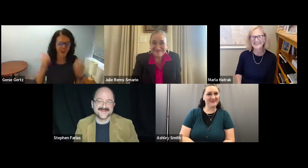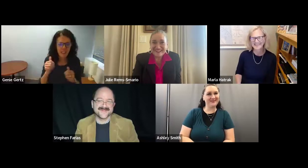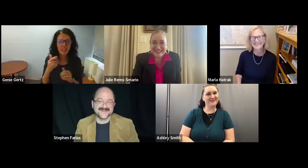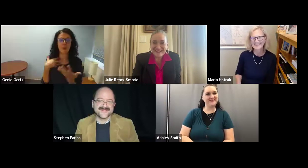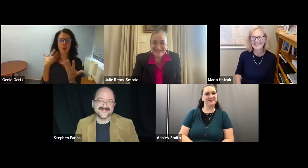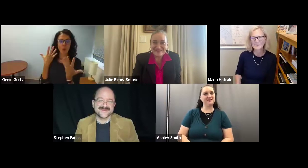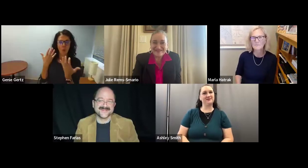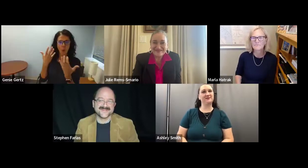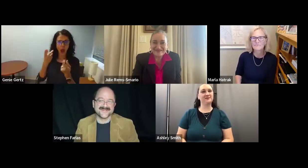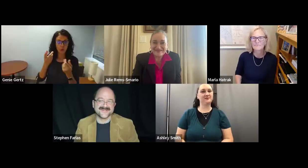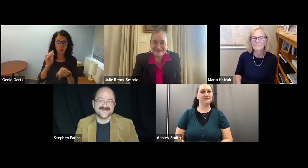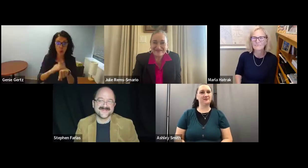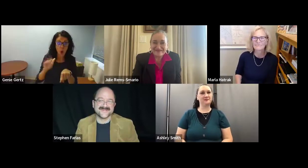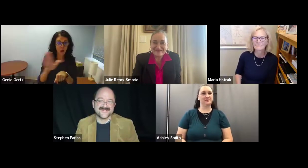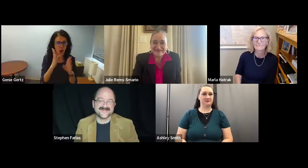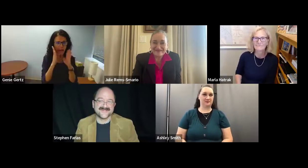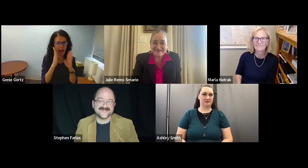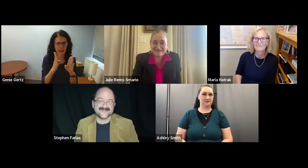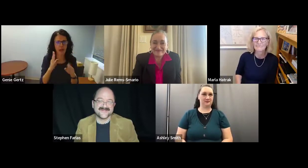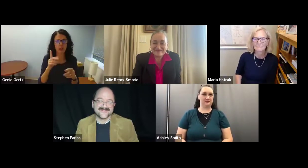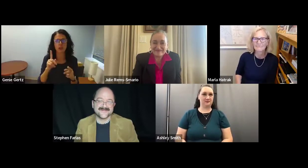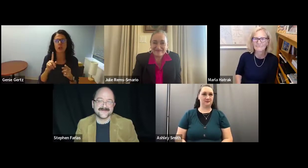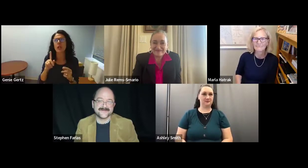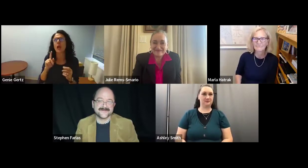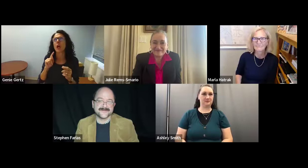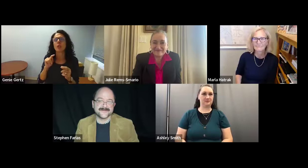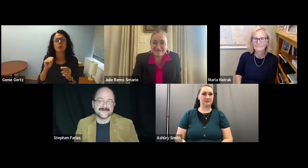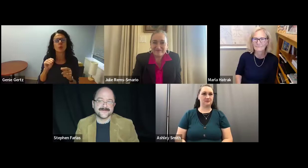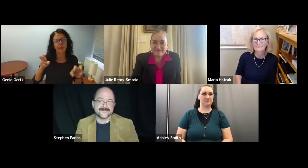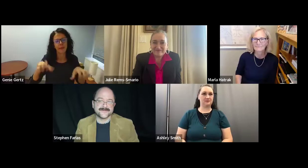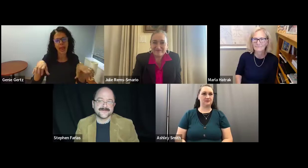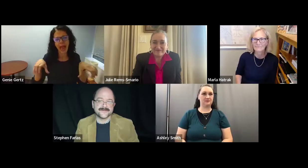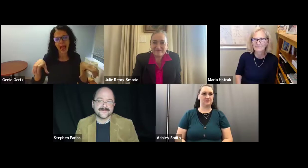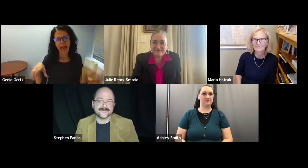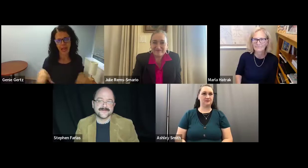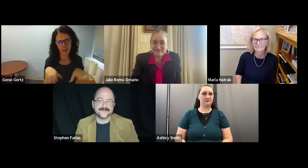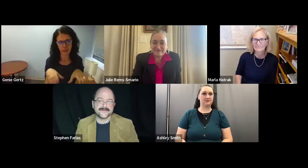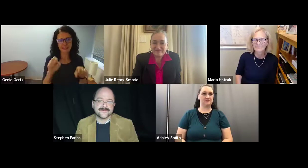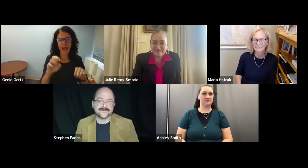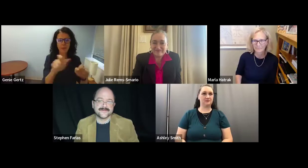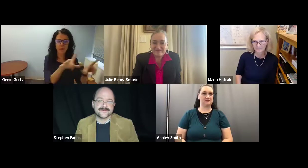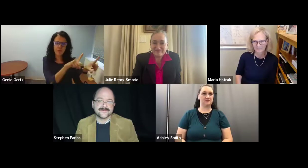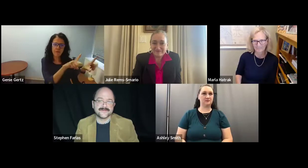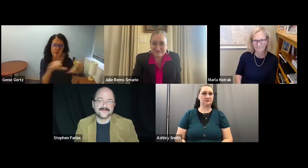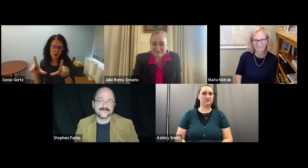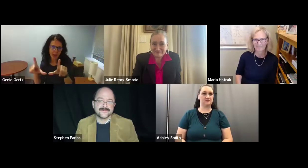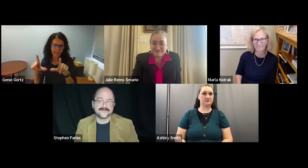the panelists, but everybody out there who's listening to this. I would just like to call on you, call your attention to the